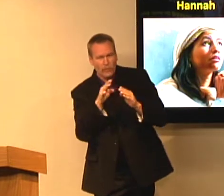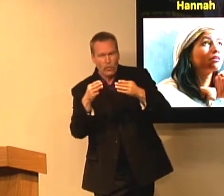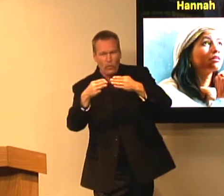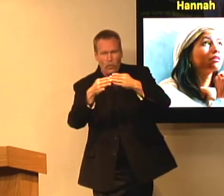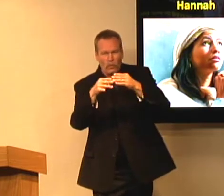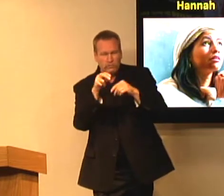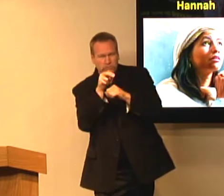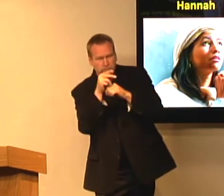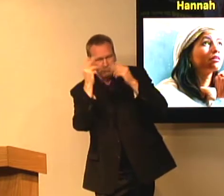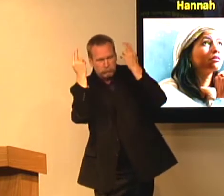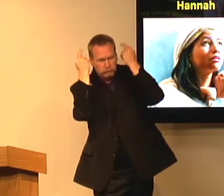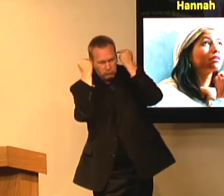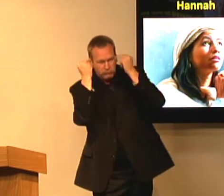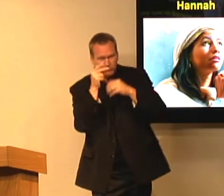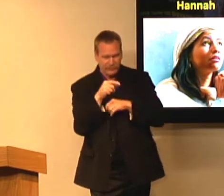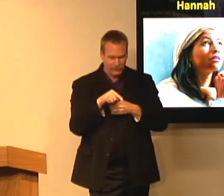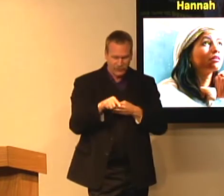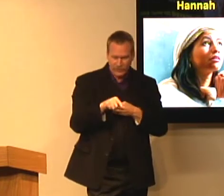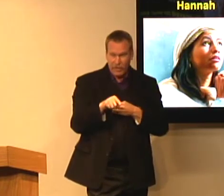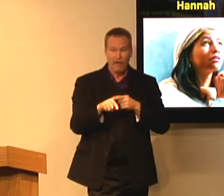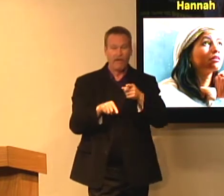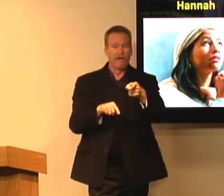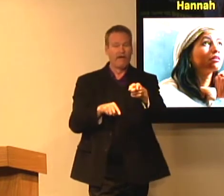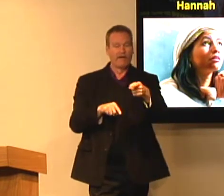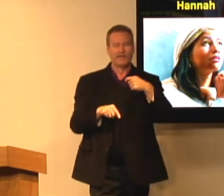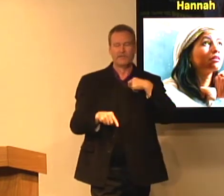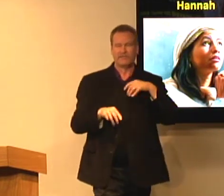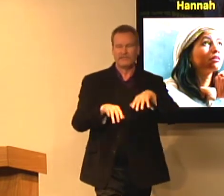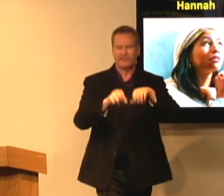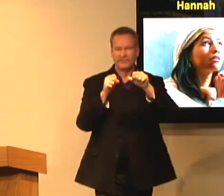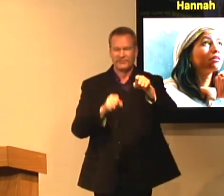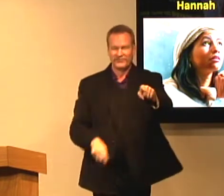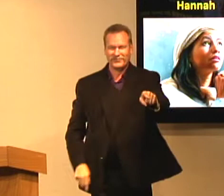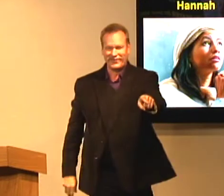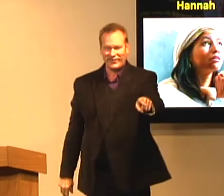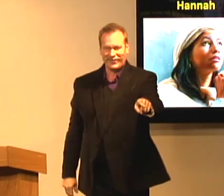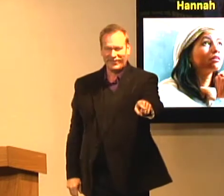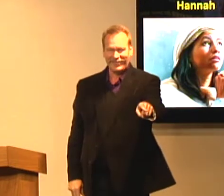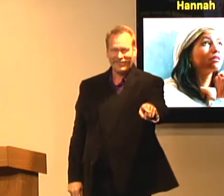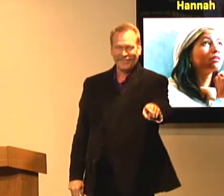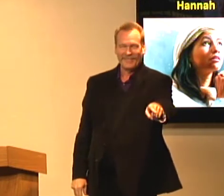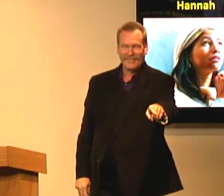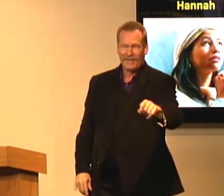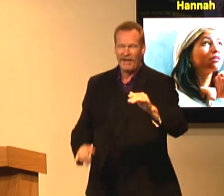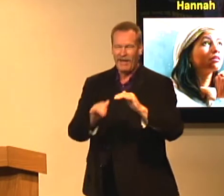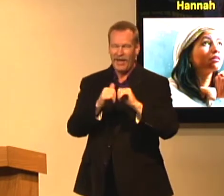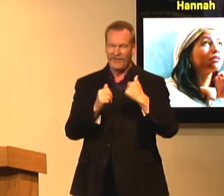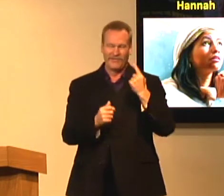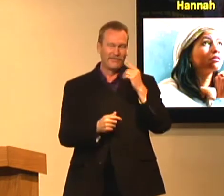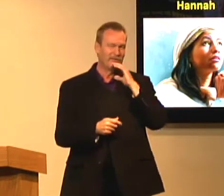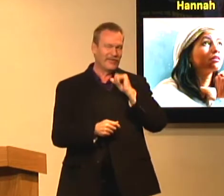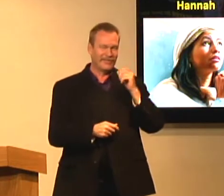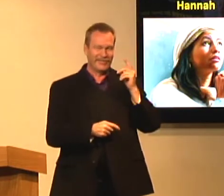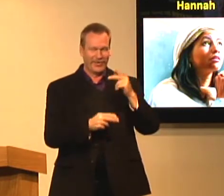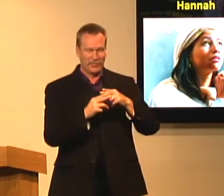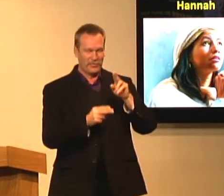jumping around. And then one in the way, way back, with long ears, just sitting back there. And I said, I'm going to take that one. I want that